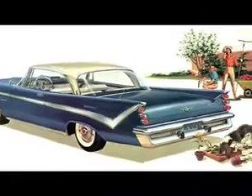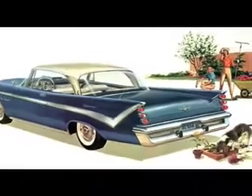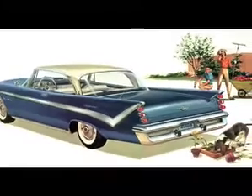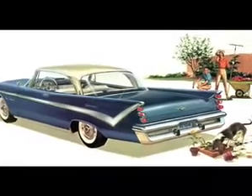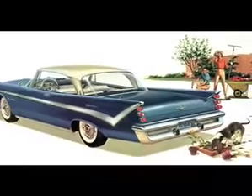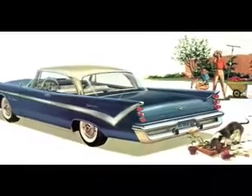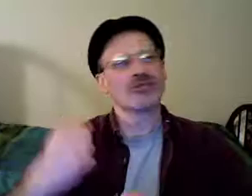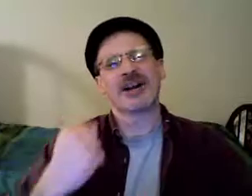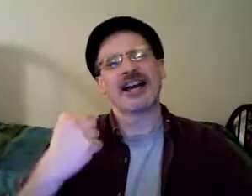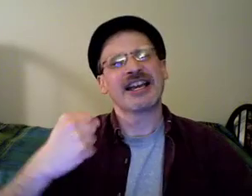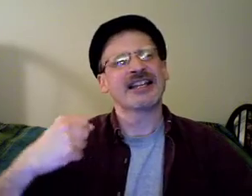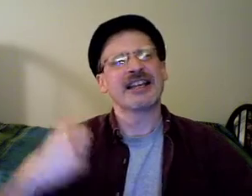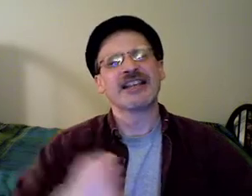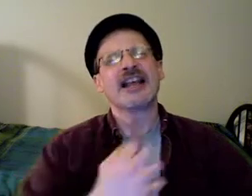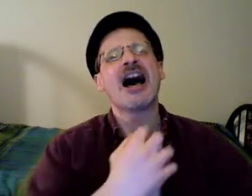our cars right